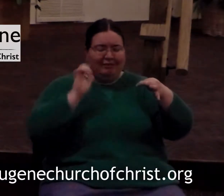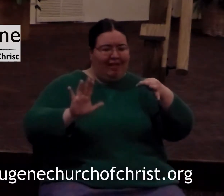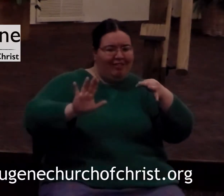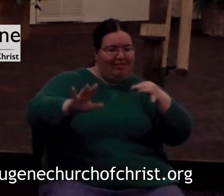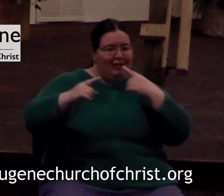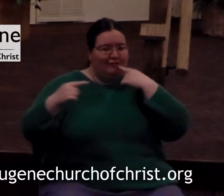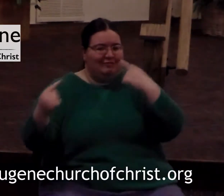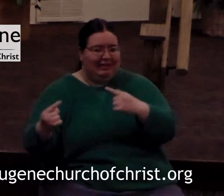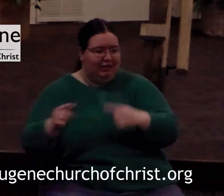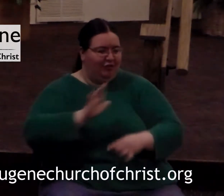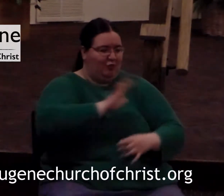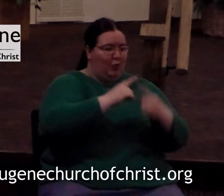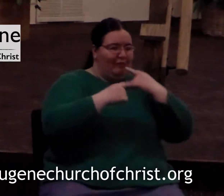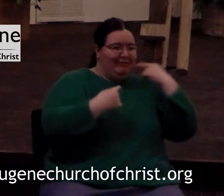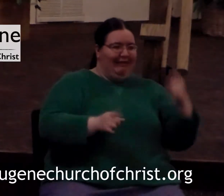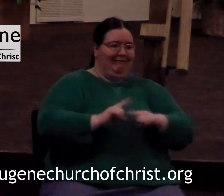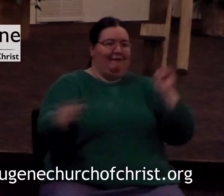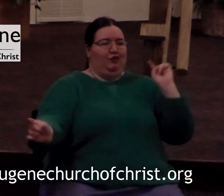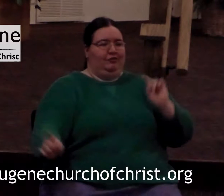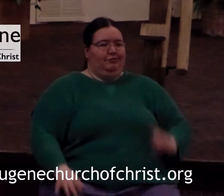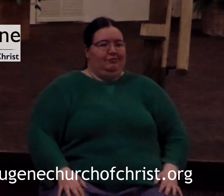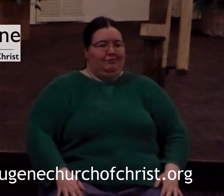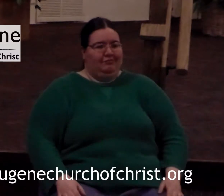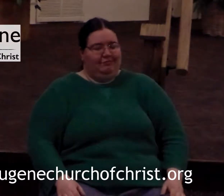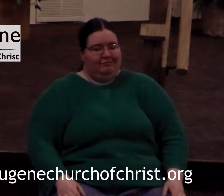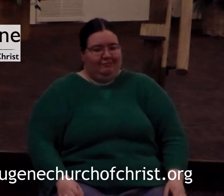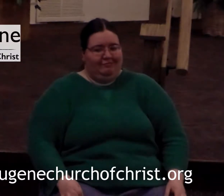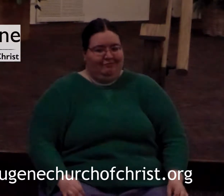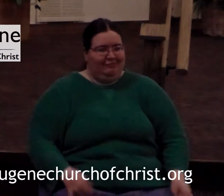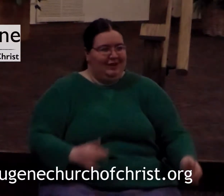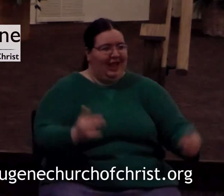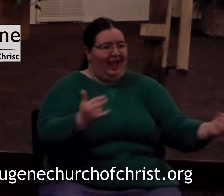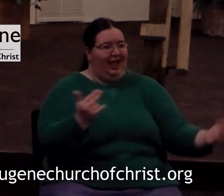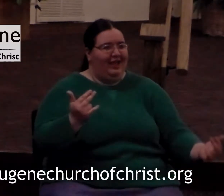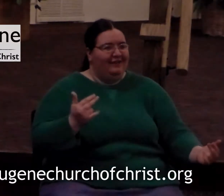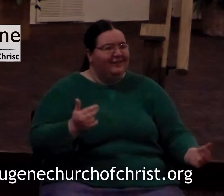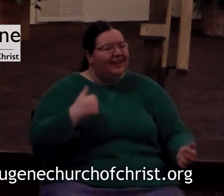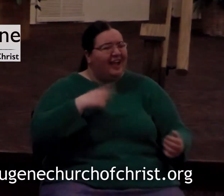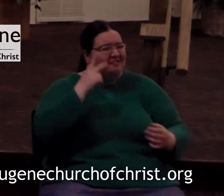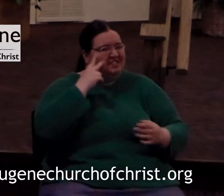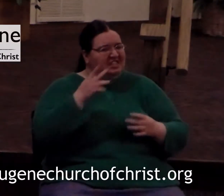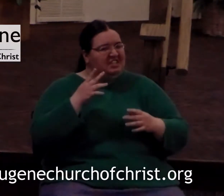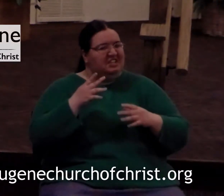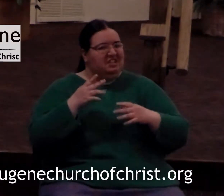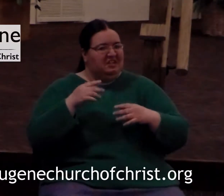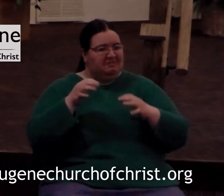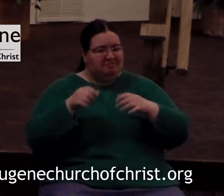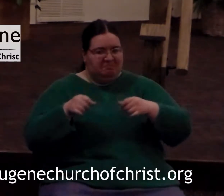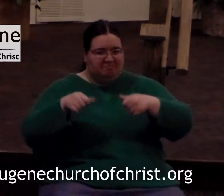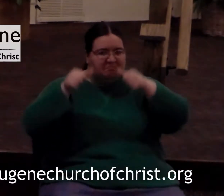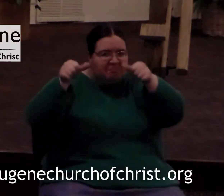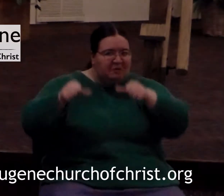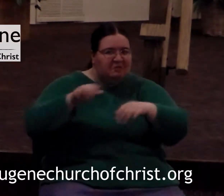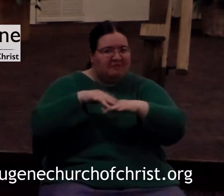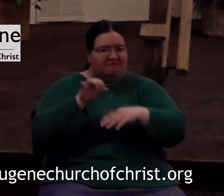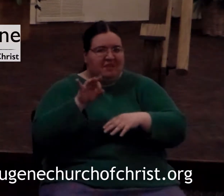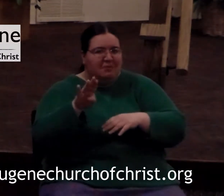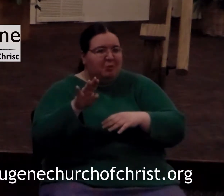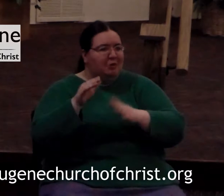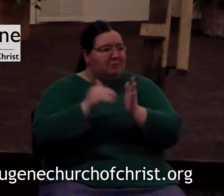you. And I think I've seen a few people here in this room who have shared this, and I love the thought because this is one I need to be